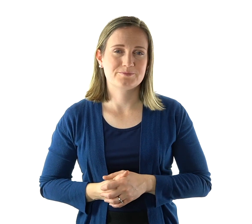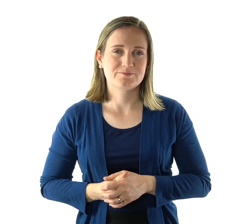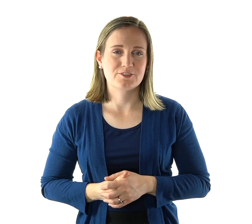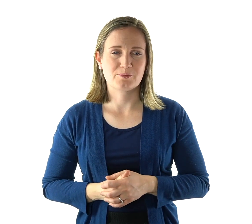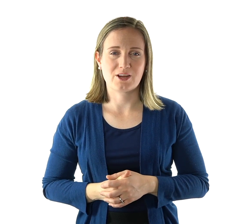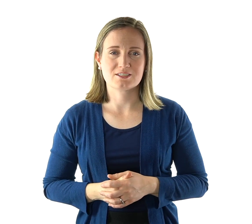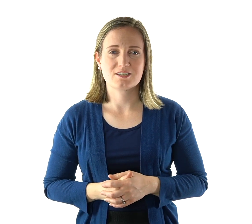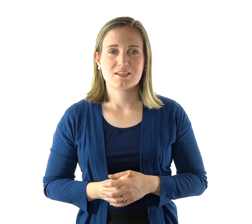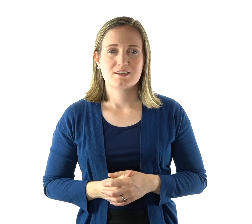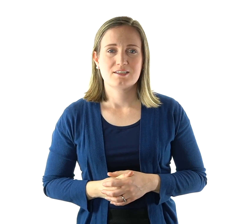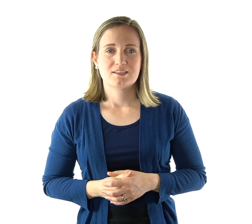in your branch.